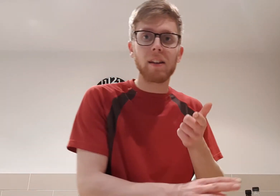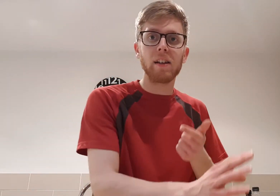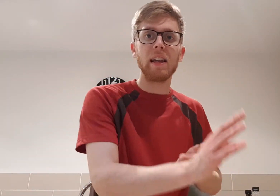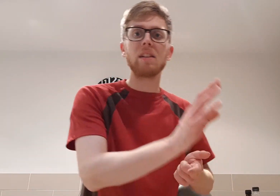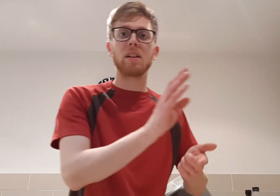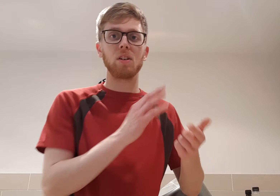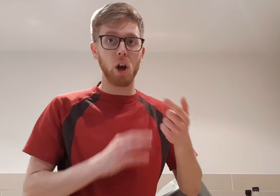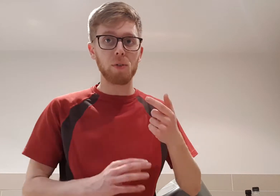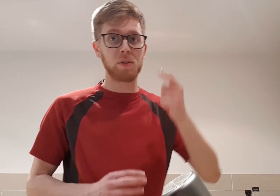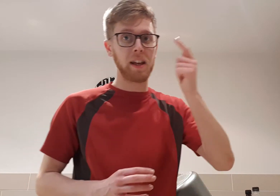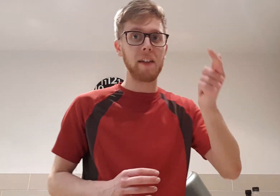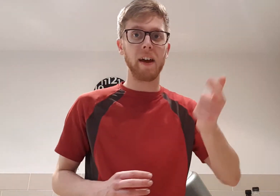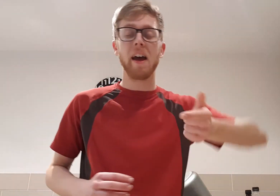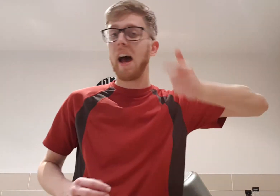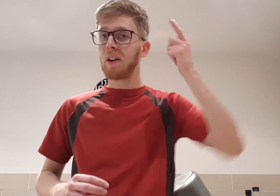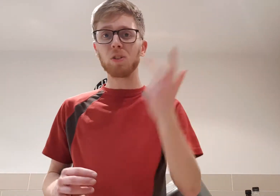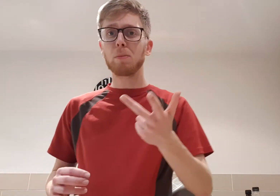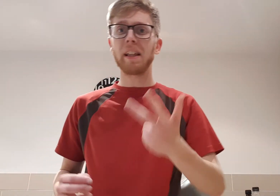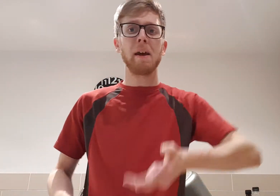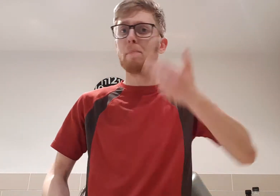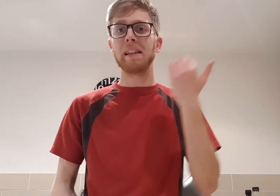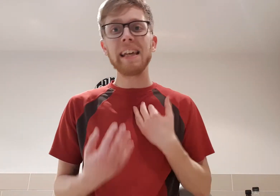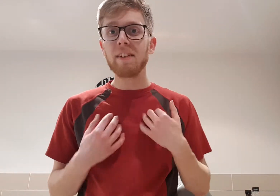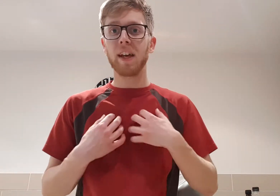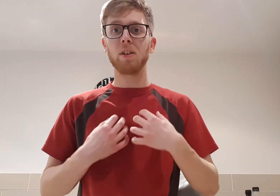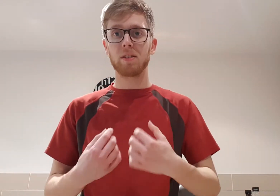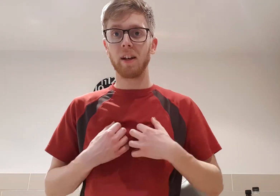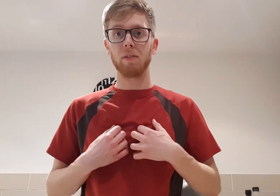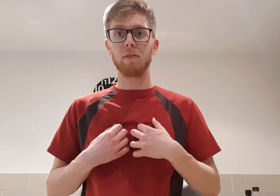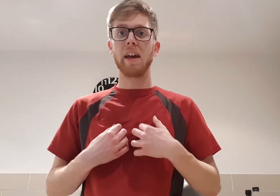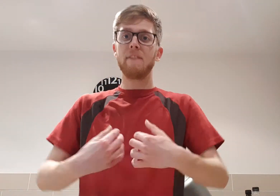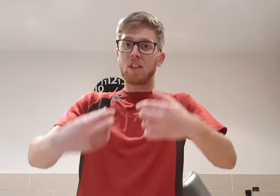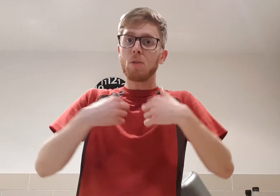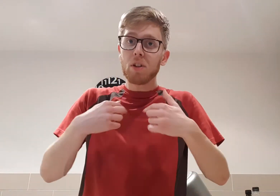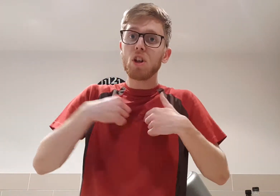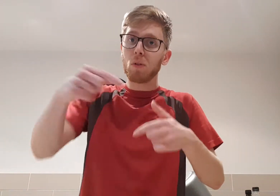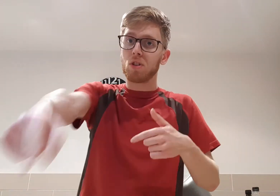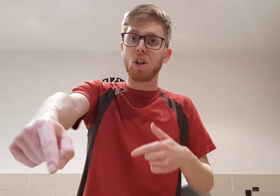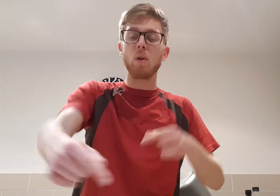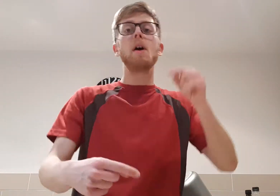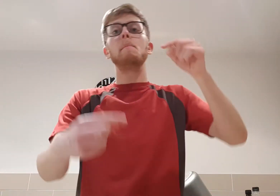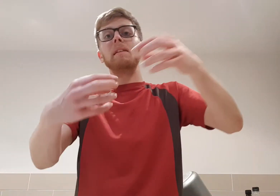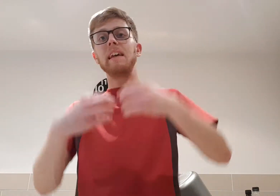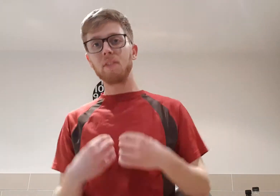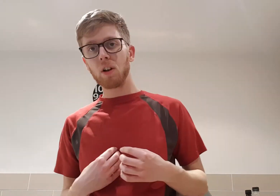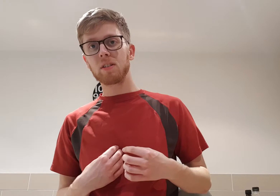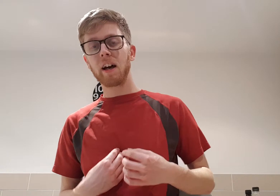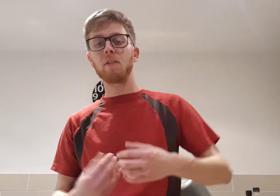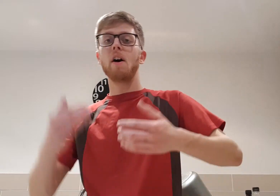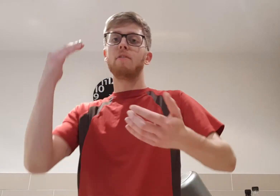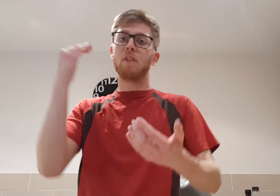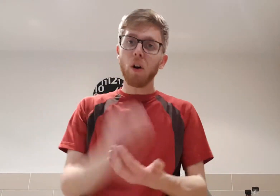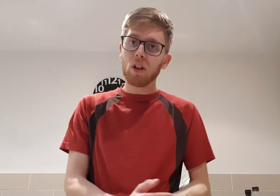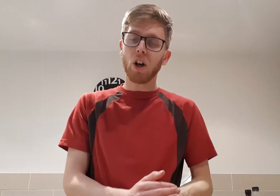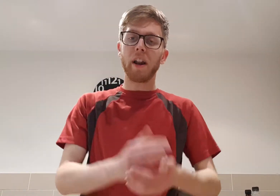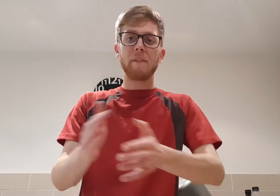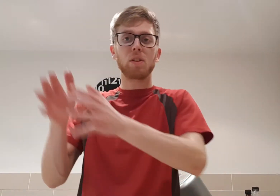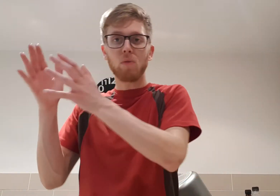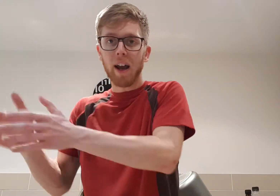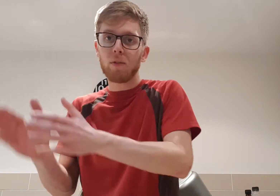you need to go through to get there. And ultimately, believe in yourself. If there's something you want to do, believe in yourself, focus on having the right